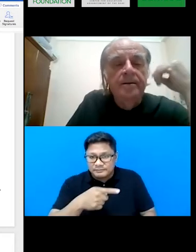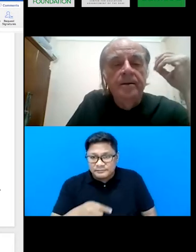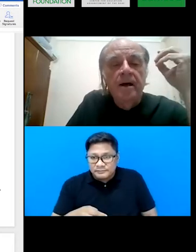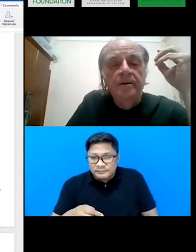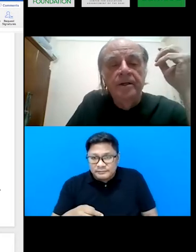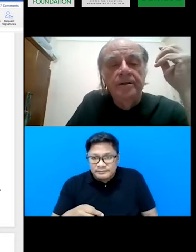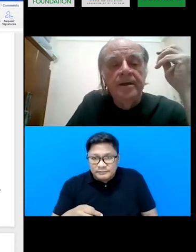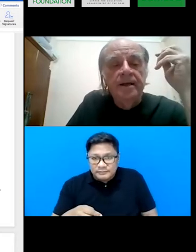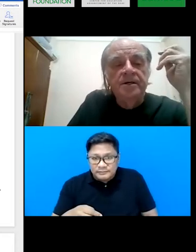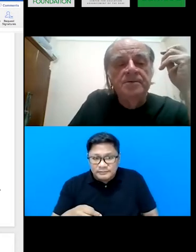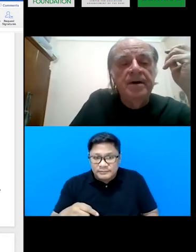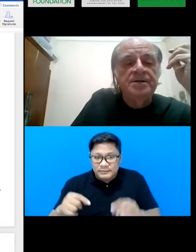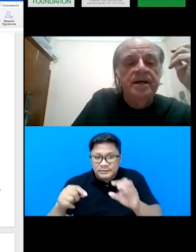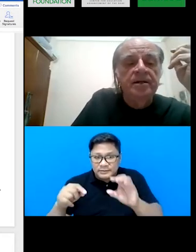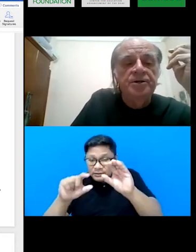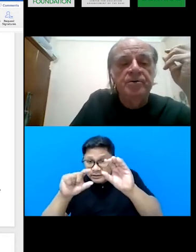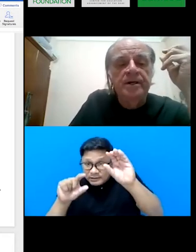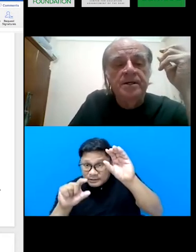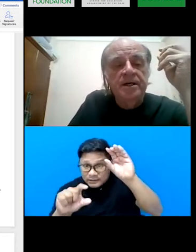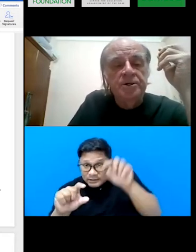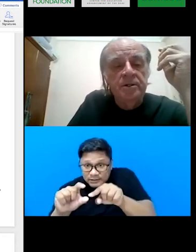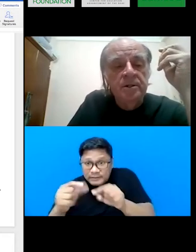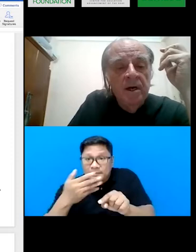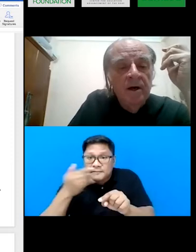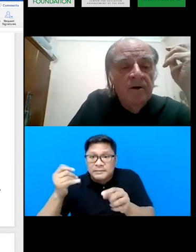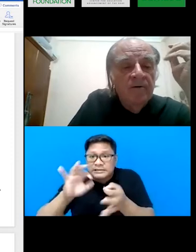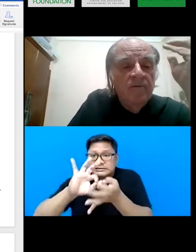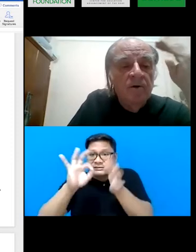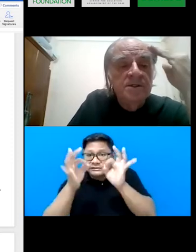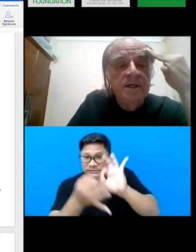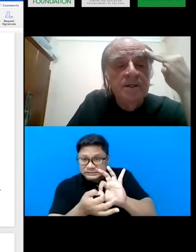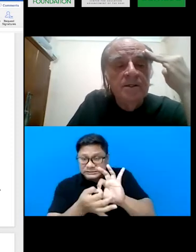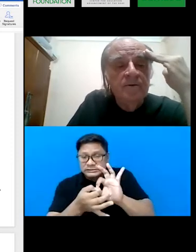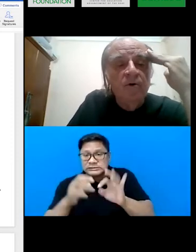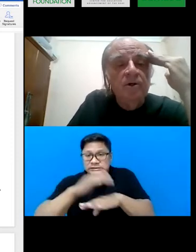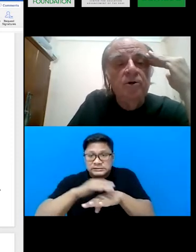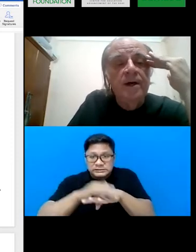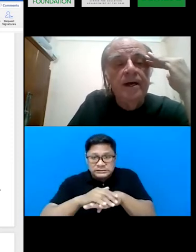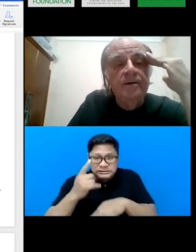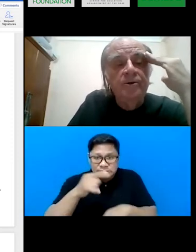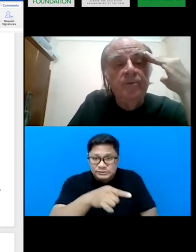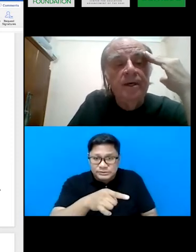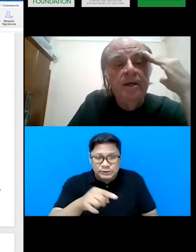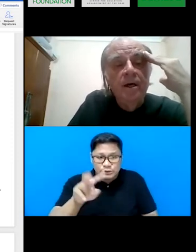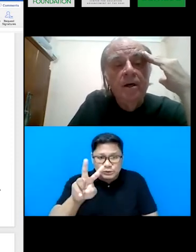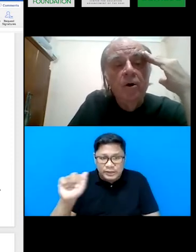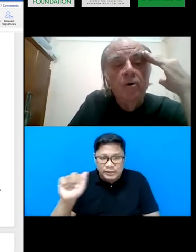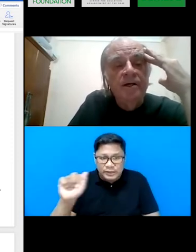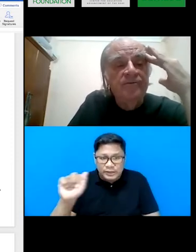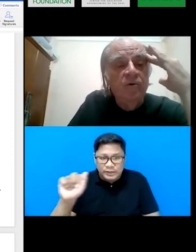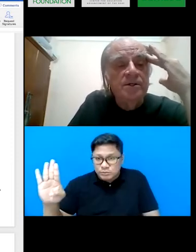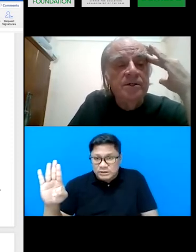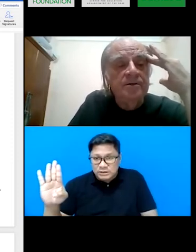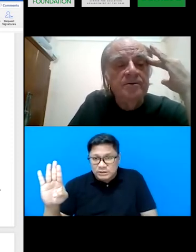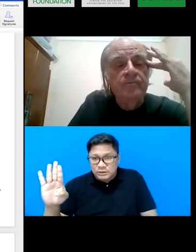And then underneath that says best English translation for sentence for 2A and 2B, who